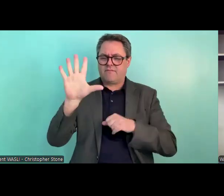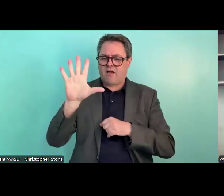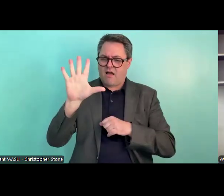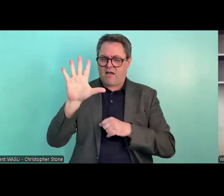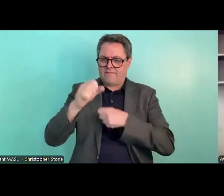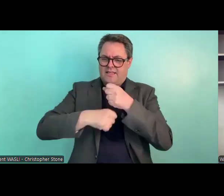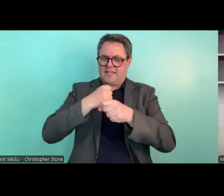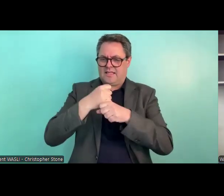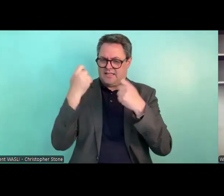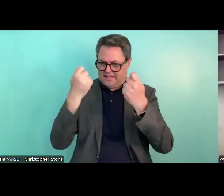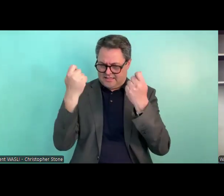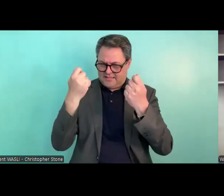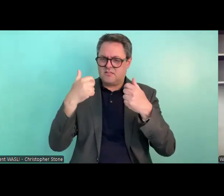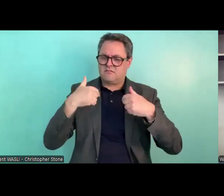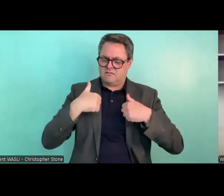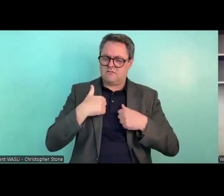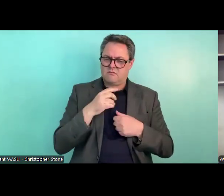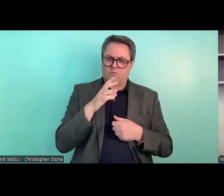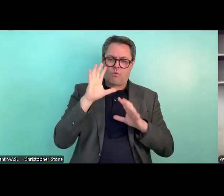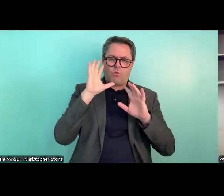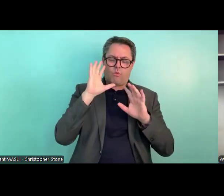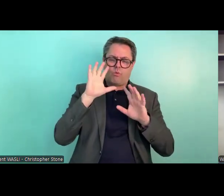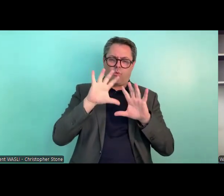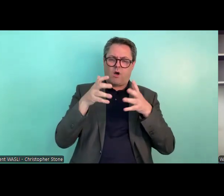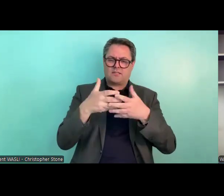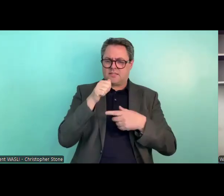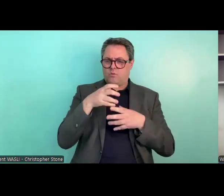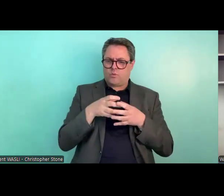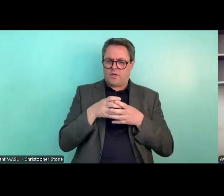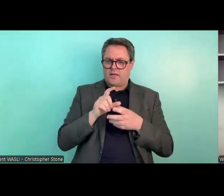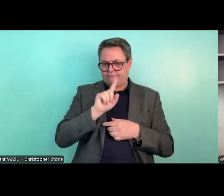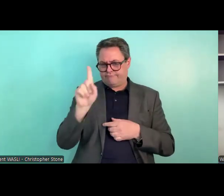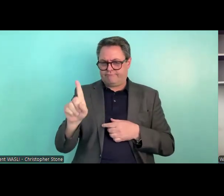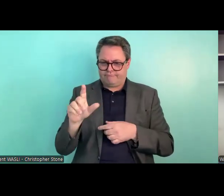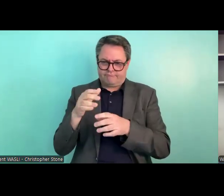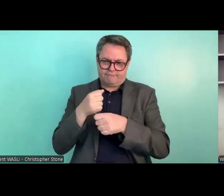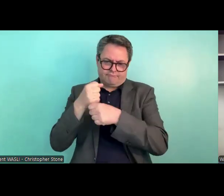WFD will be celebrating its 75th year anniversary.